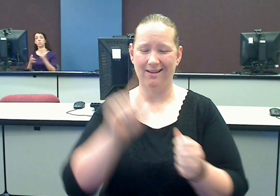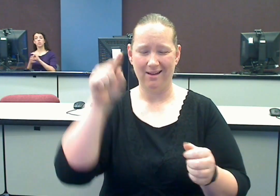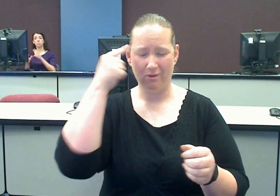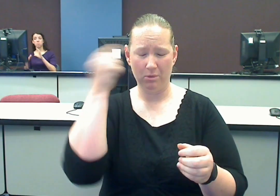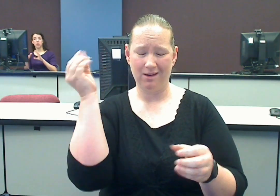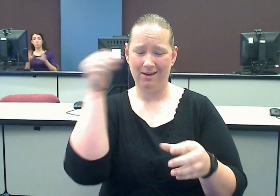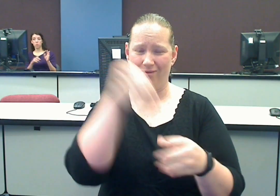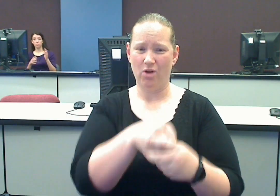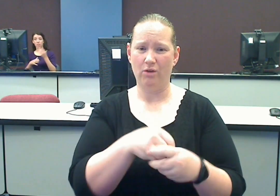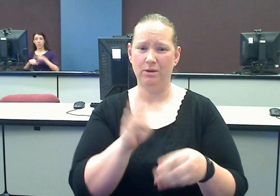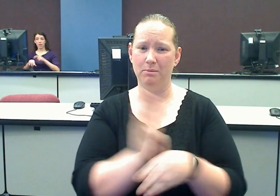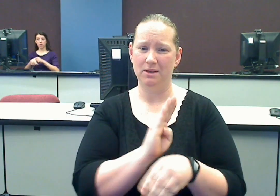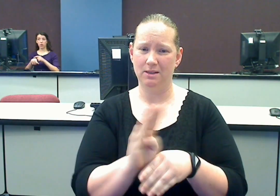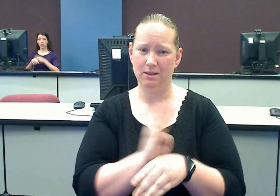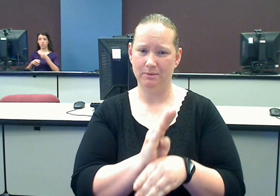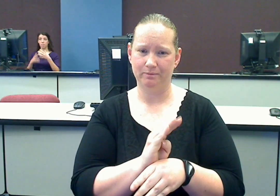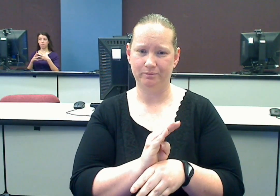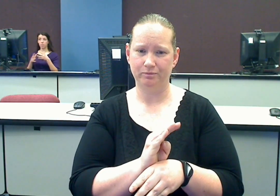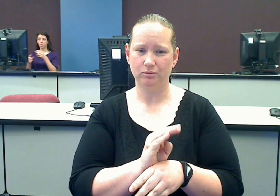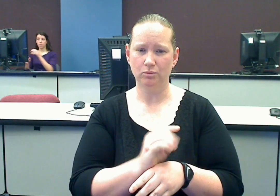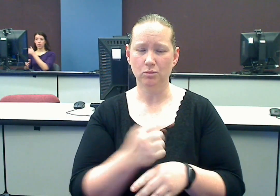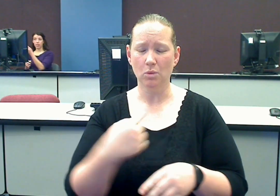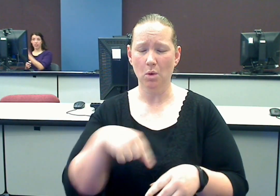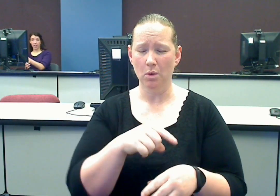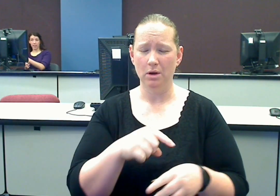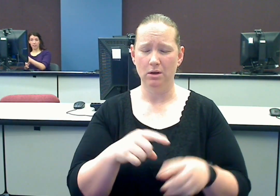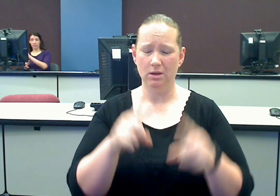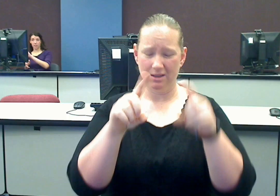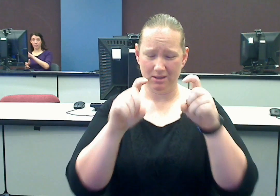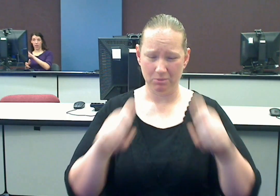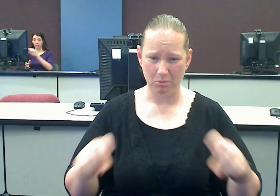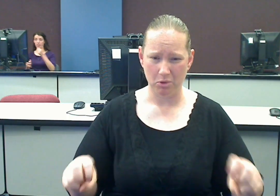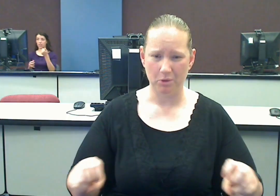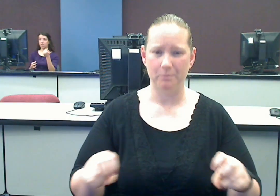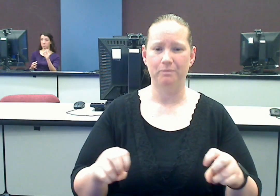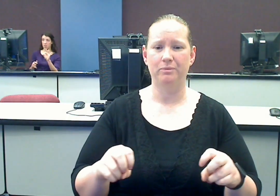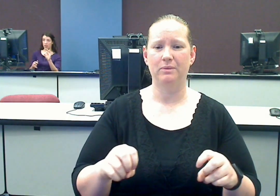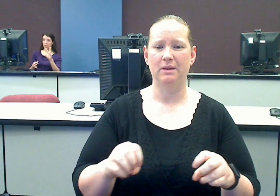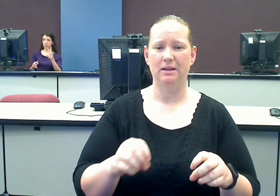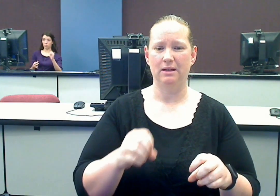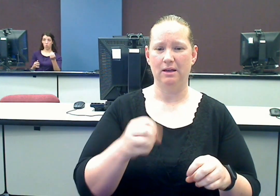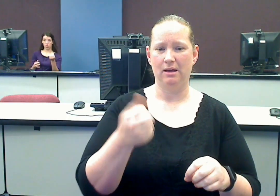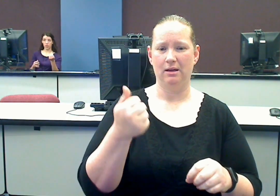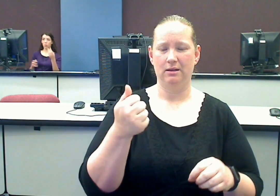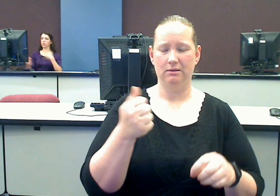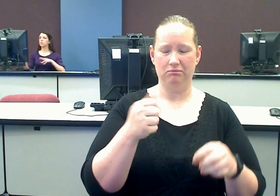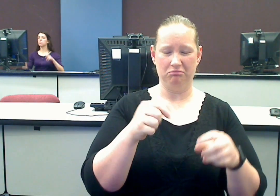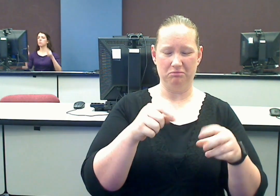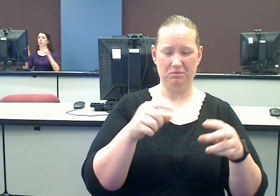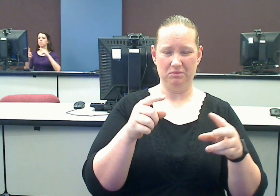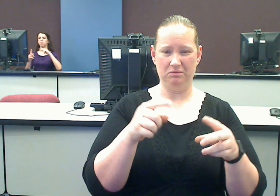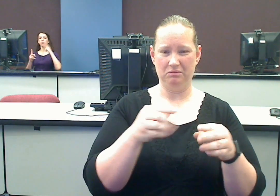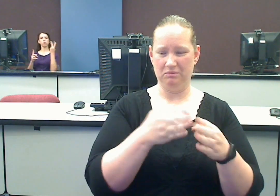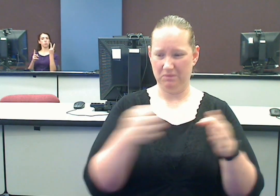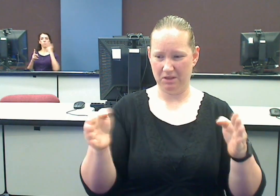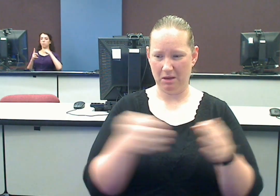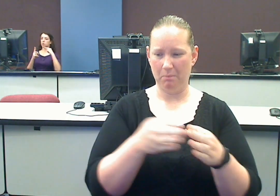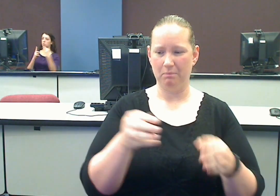between 1865 and 1914. And we're going to look at two viewpoints. The first viewpoint we're going